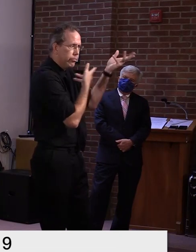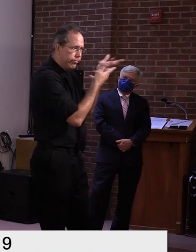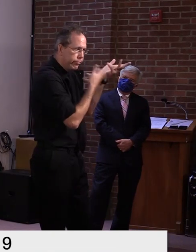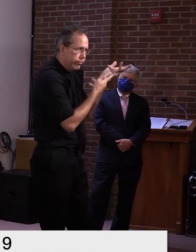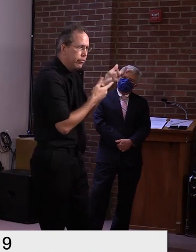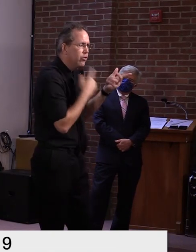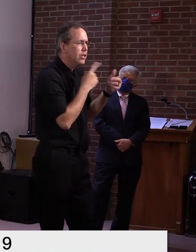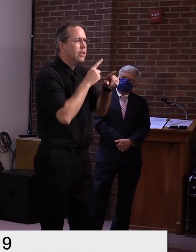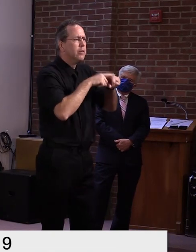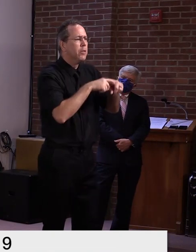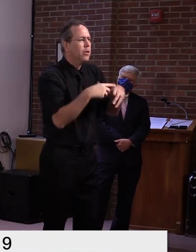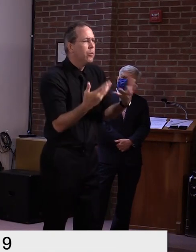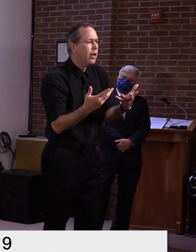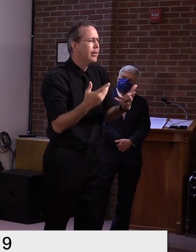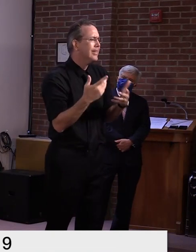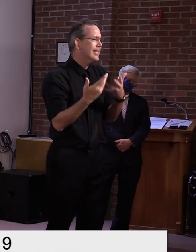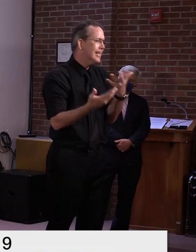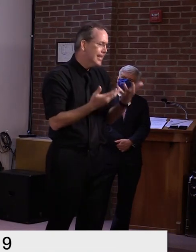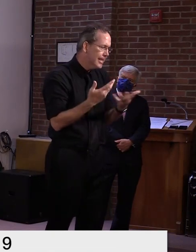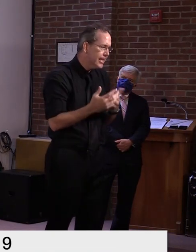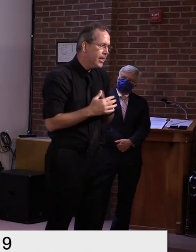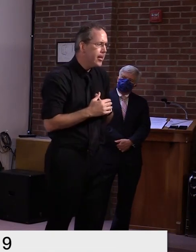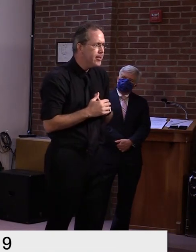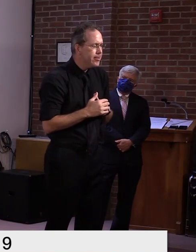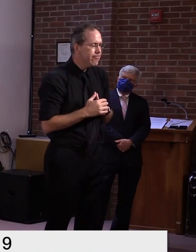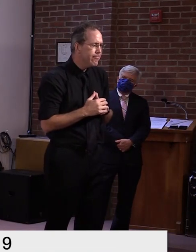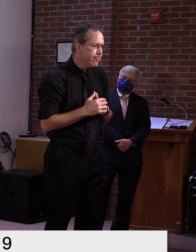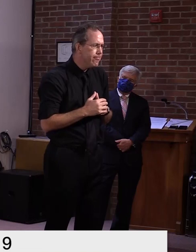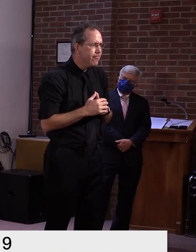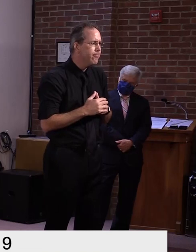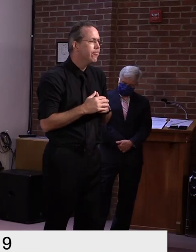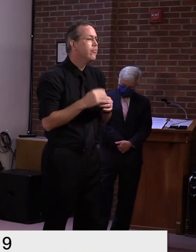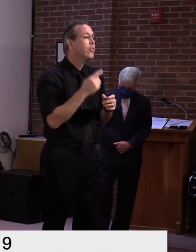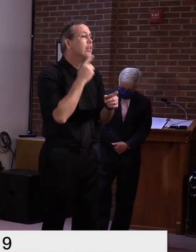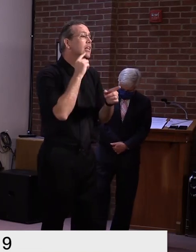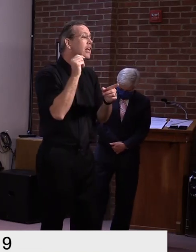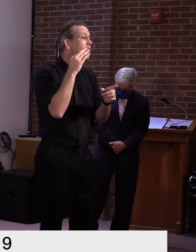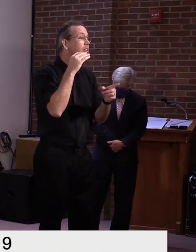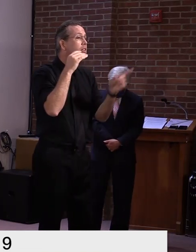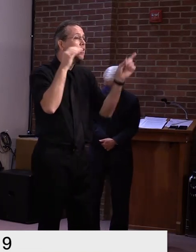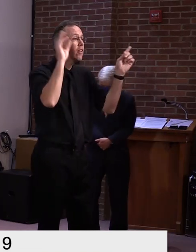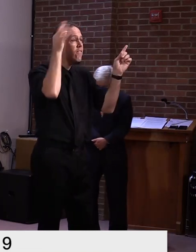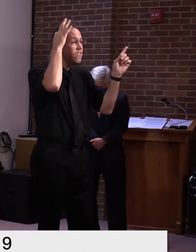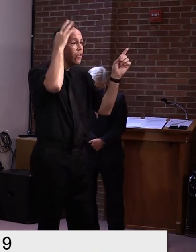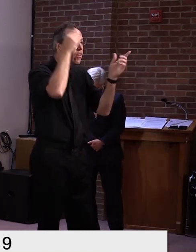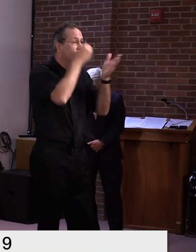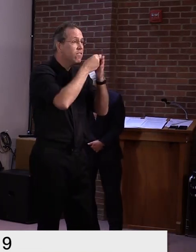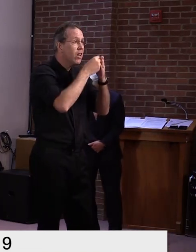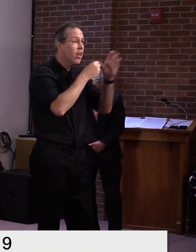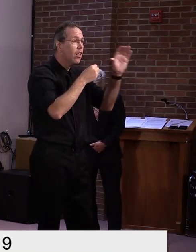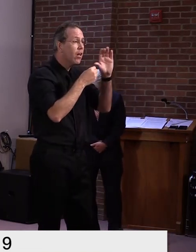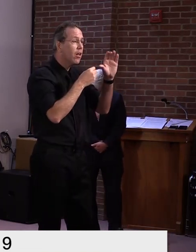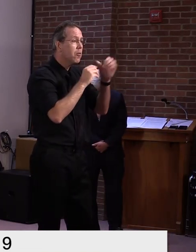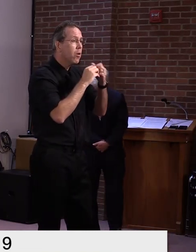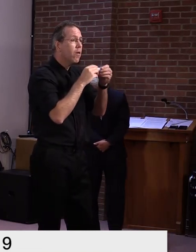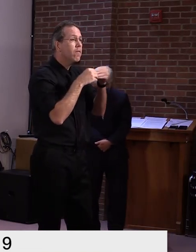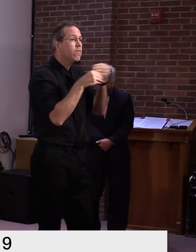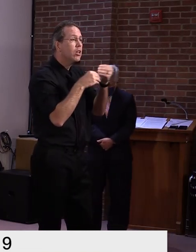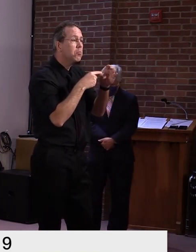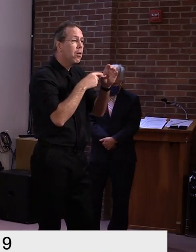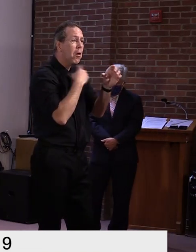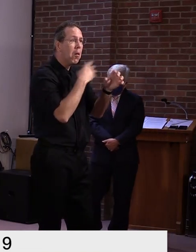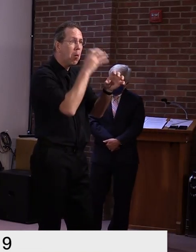flexibility issue. And so we put that into place hoping that we would get more flexibility and more of an extension of